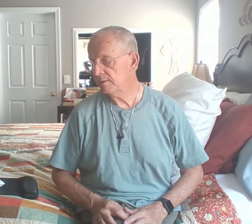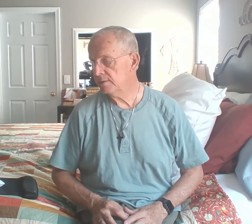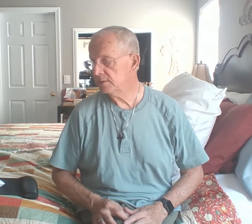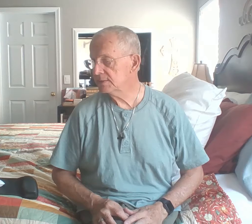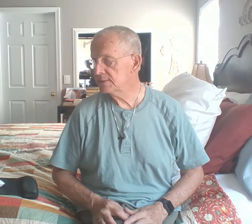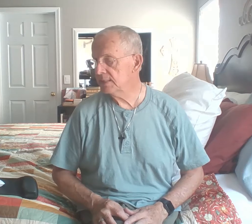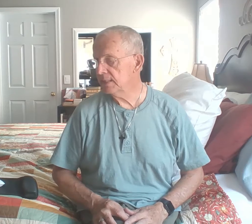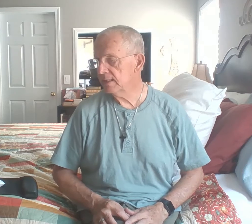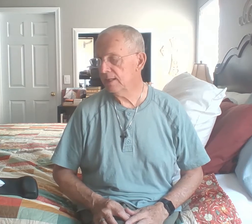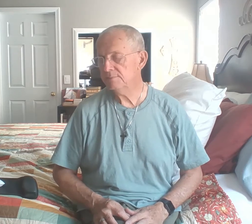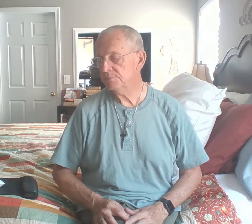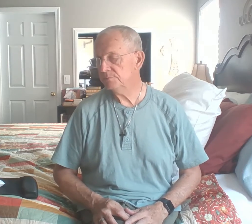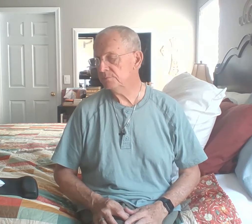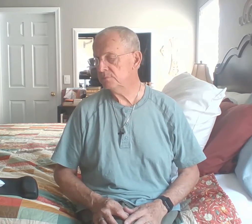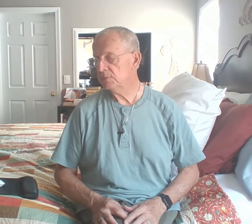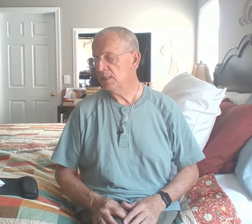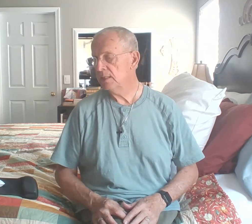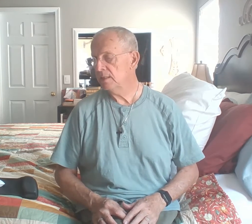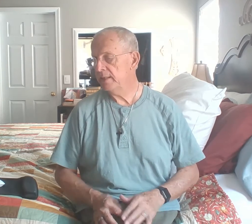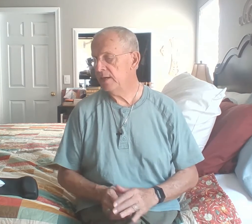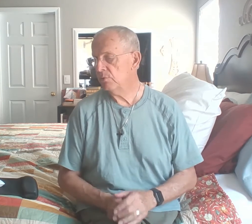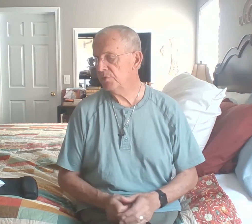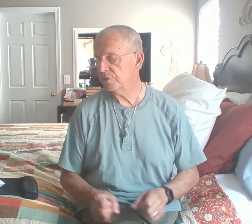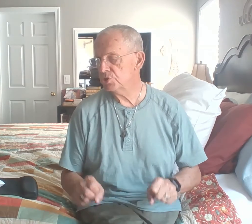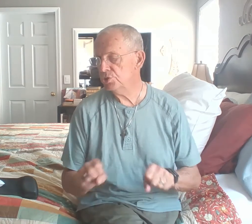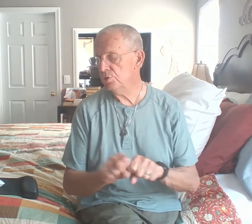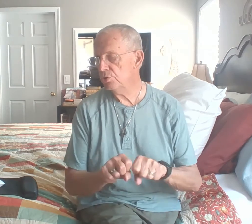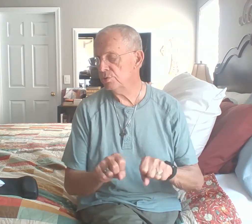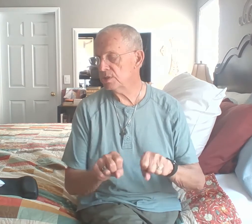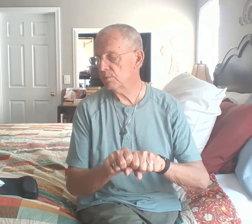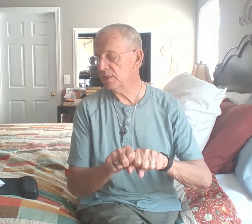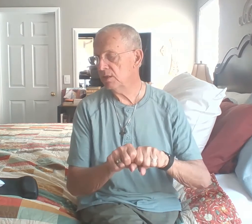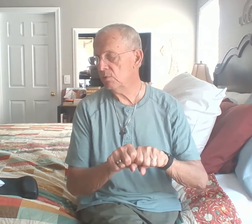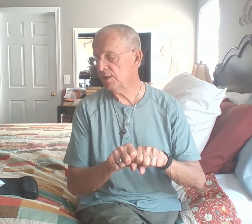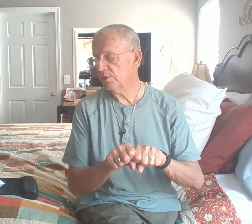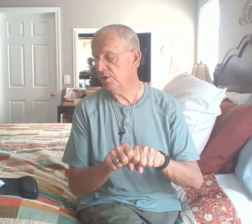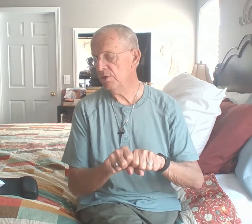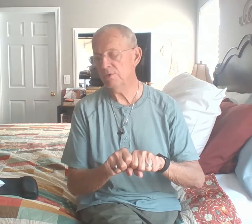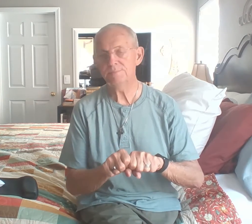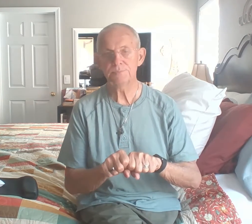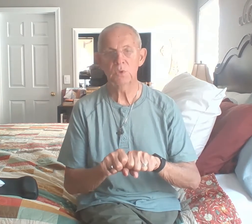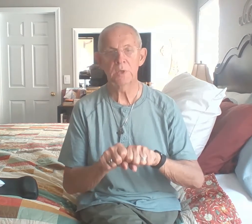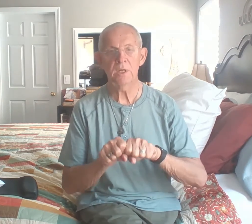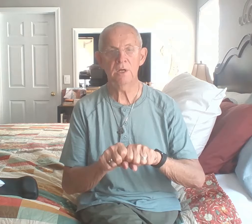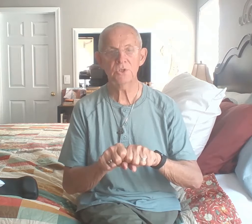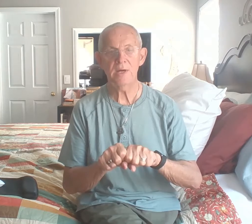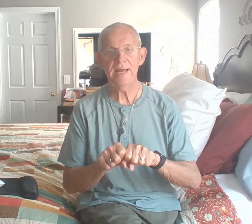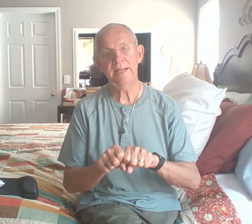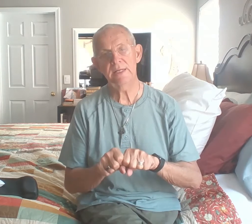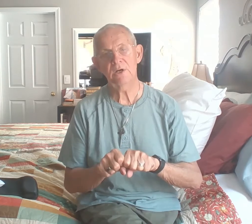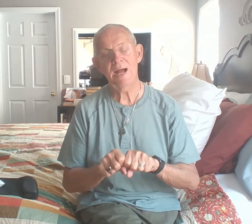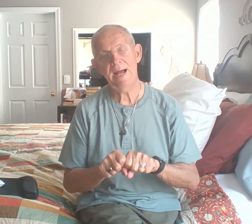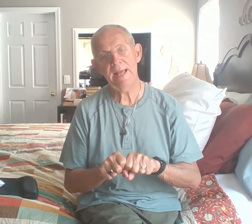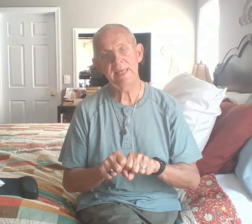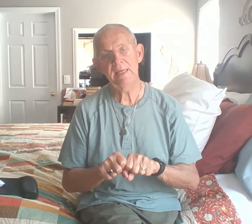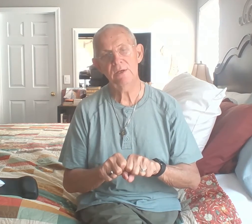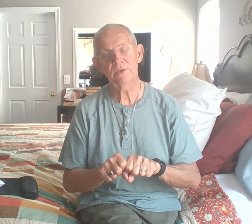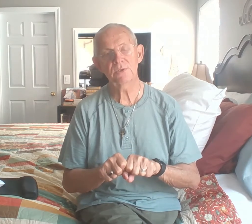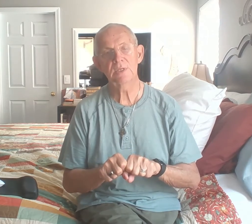Let's see. Now with the shoes that we did a while ago, we can also add here high heels.